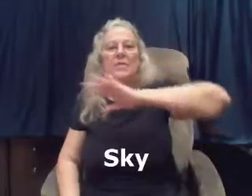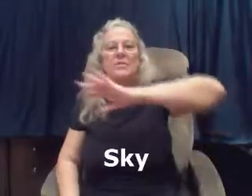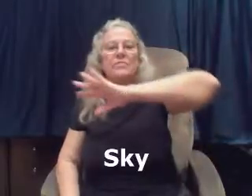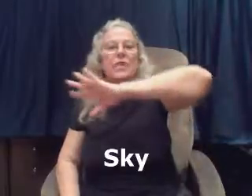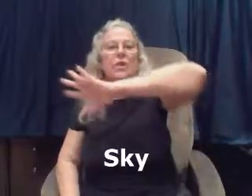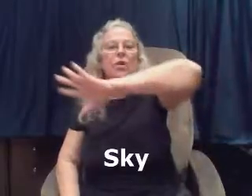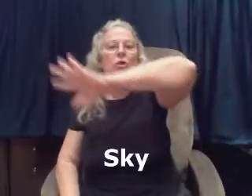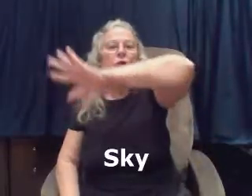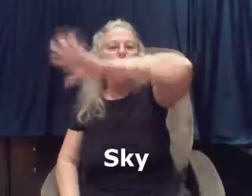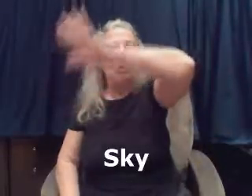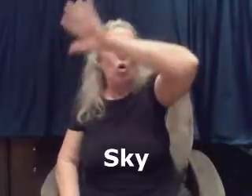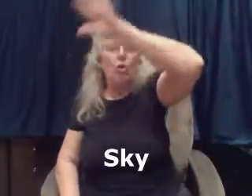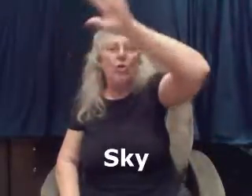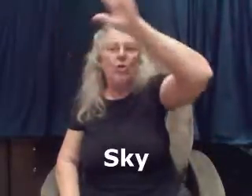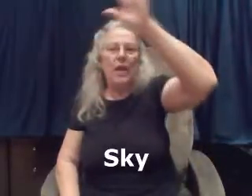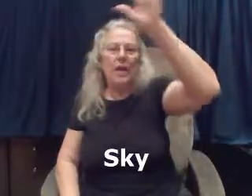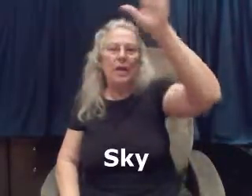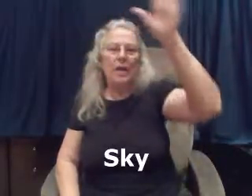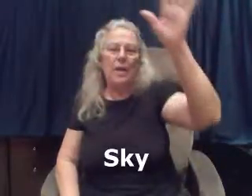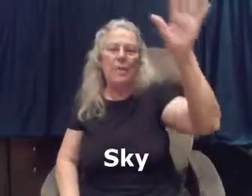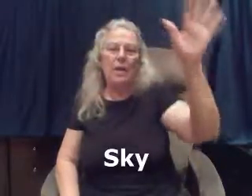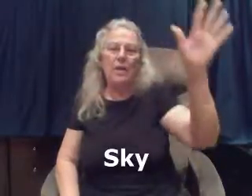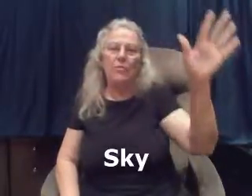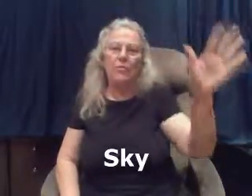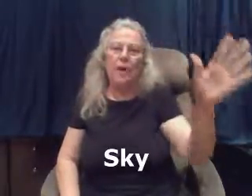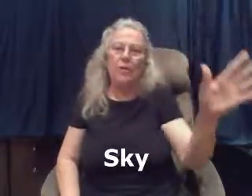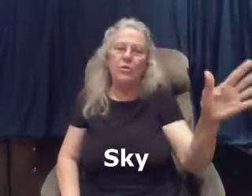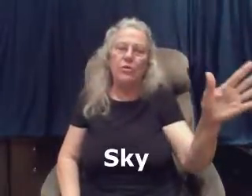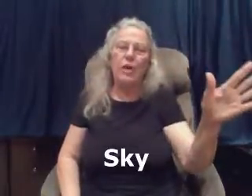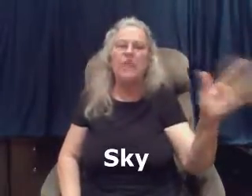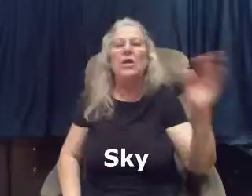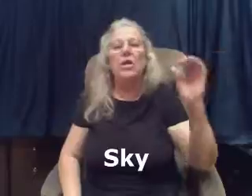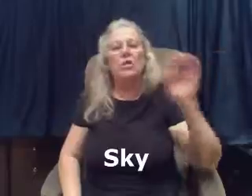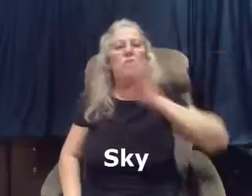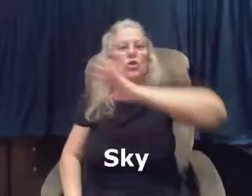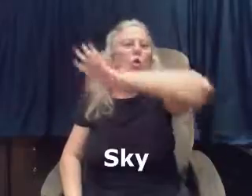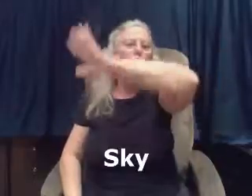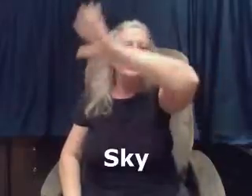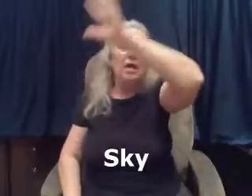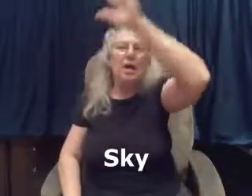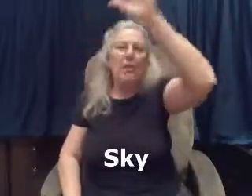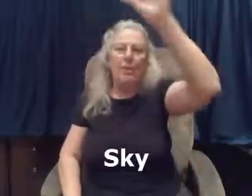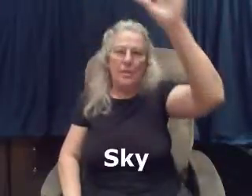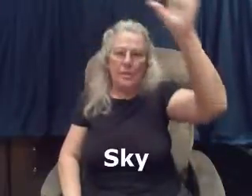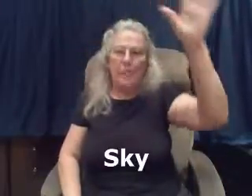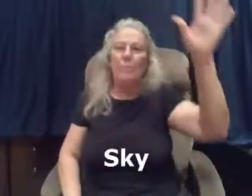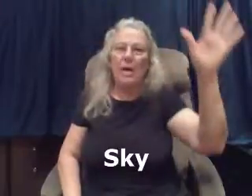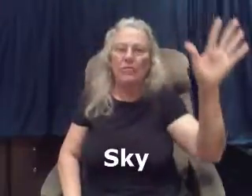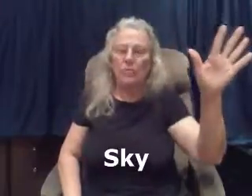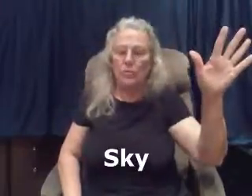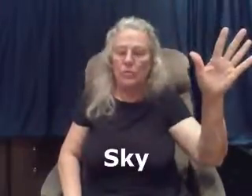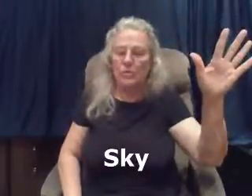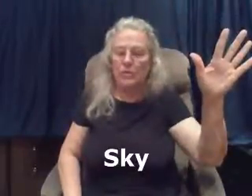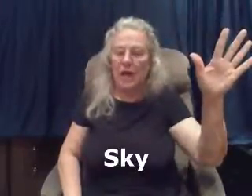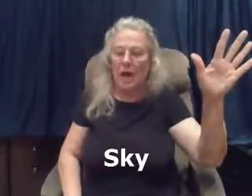Skies, you're going to open your hand and bring it around your head to show what's up above you,